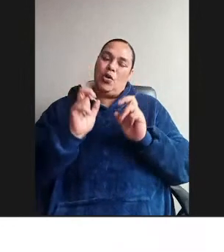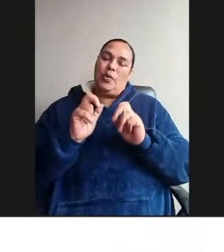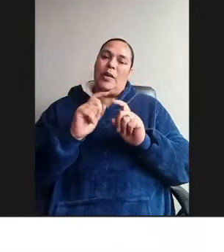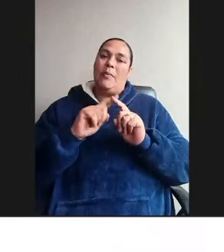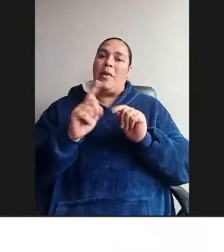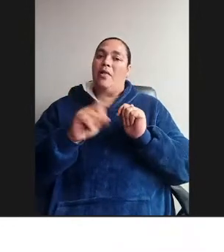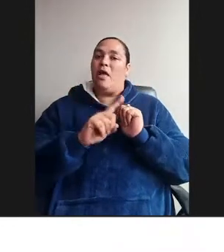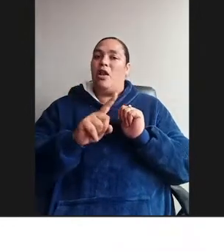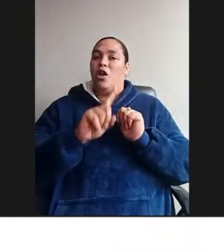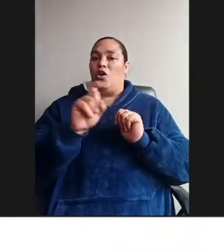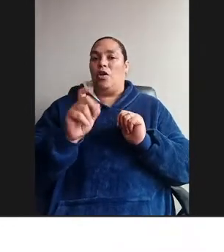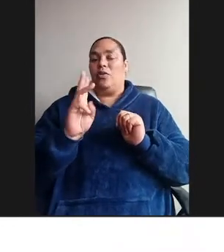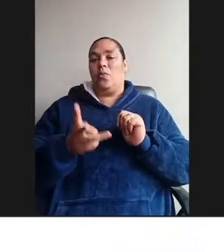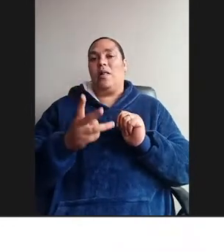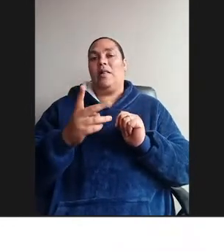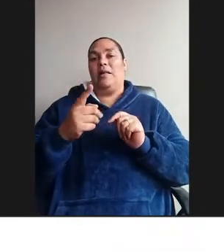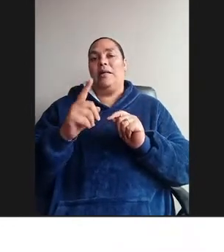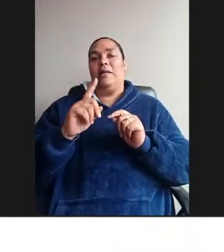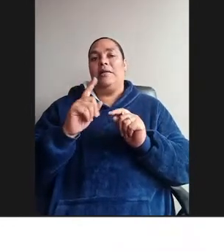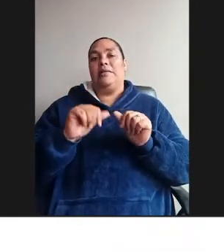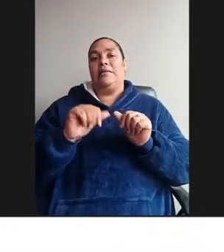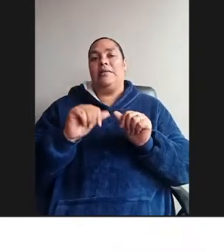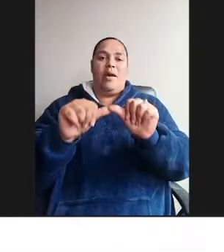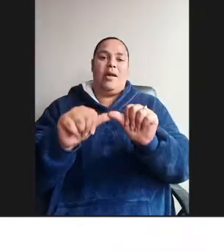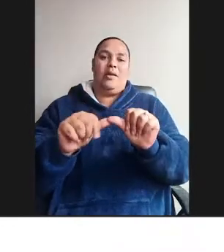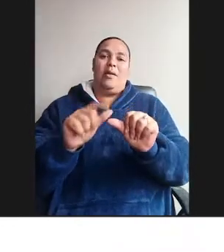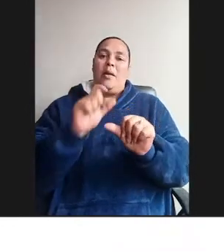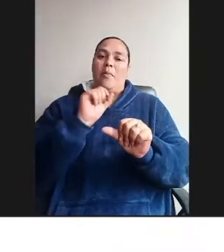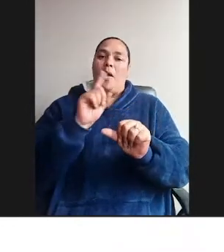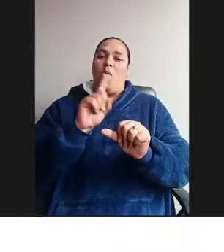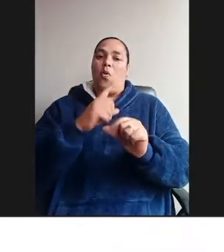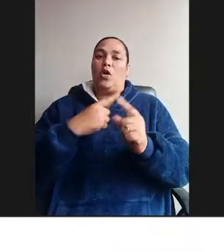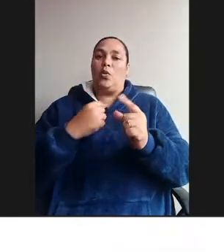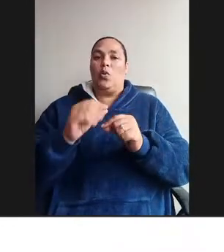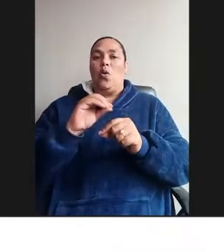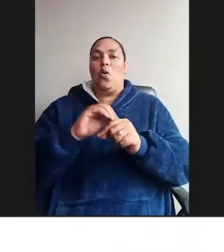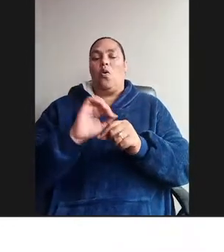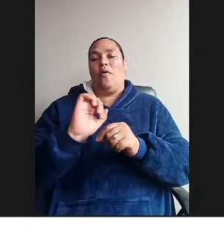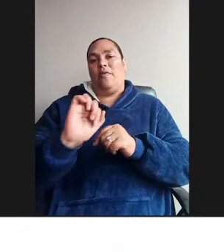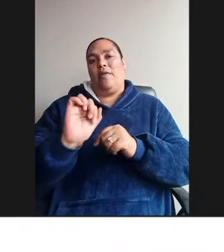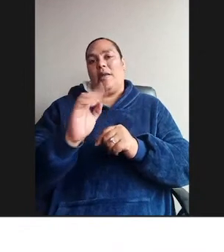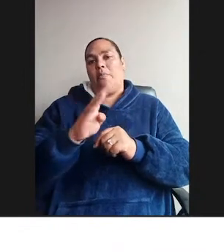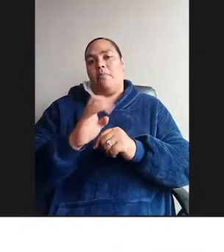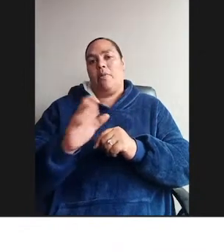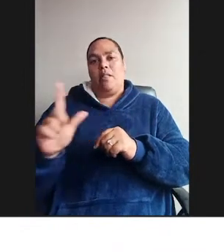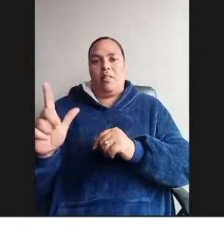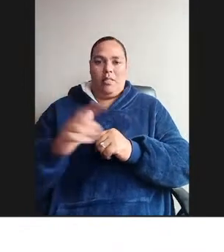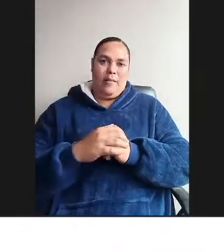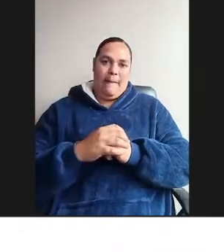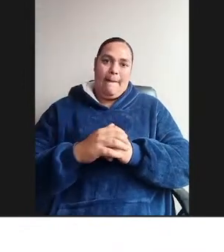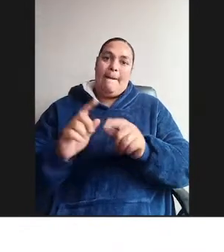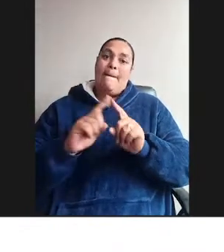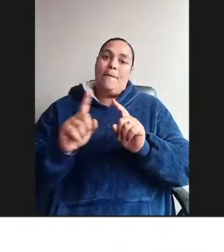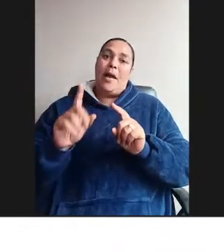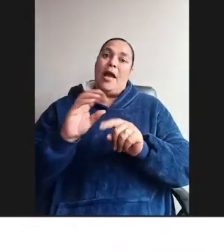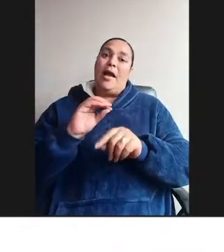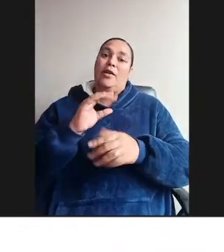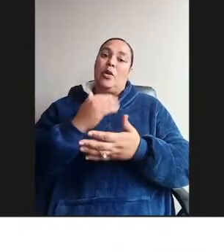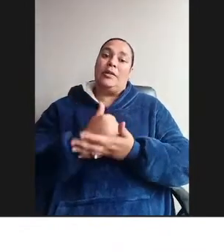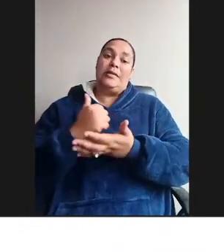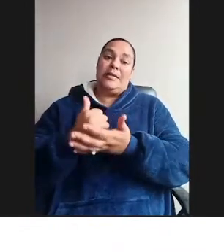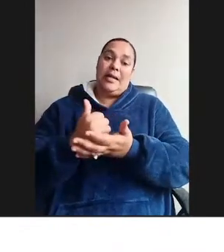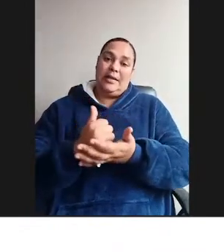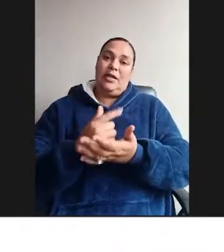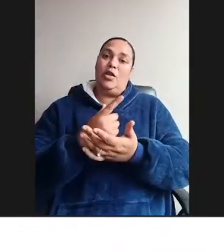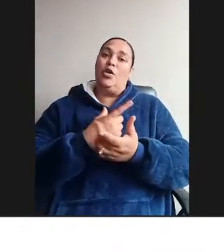to be the sustainability of what we did on the expropriation. But on the sittings, to raise